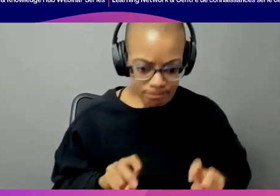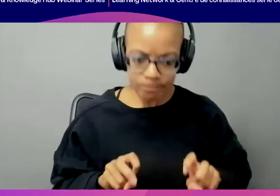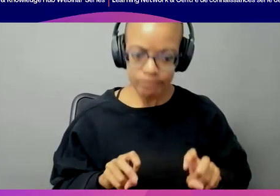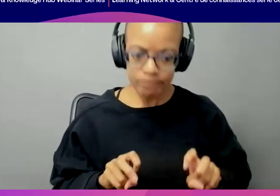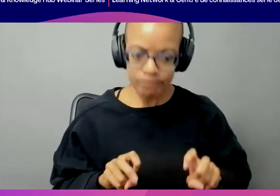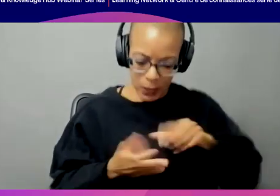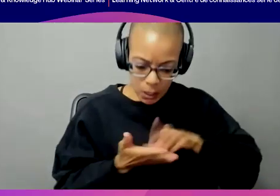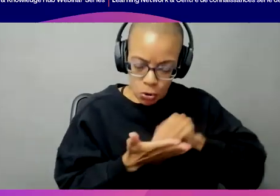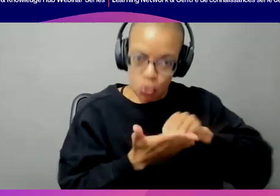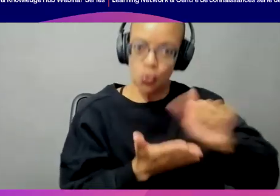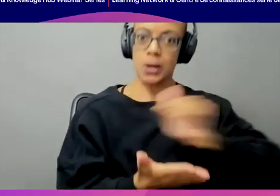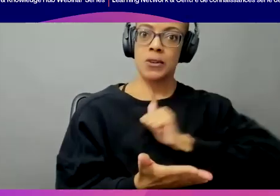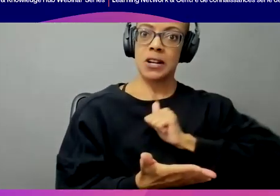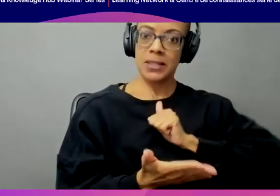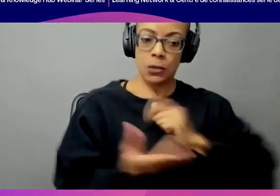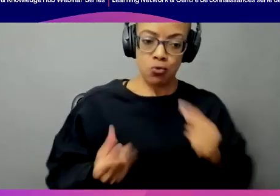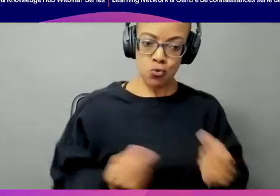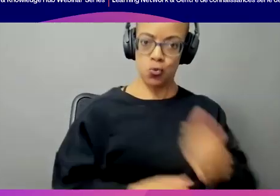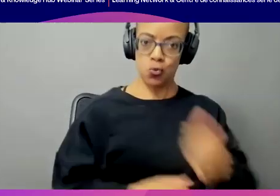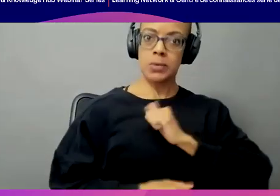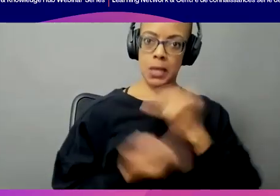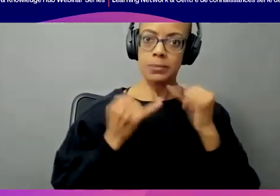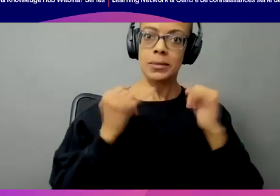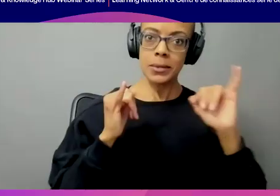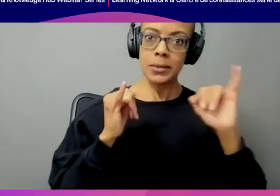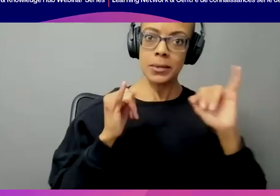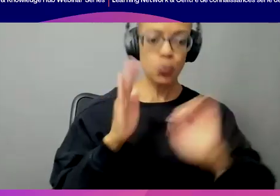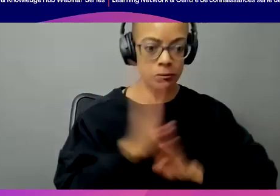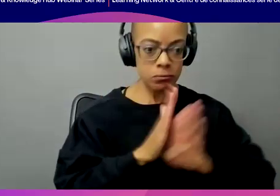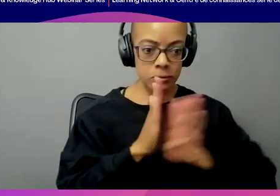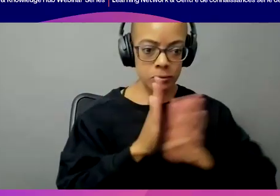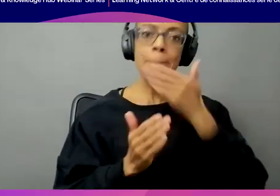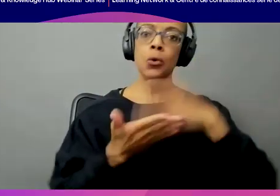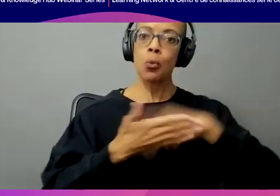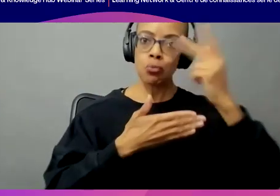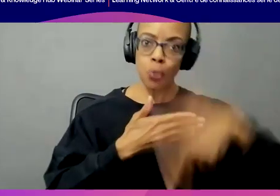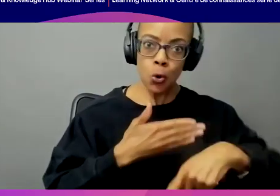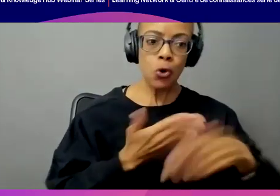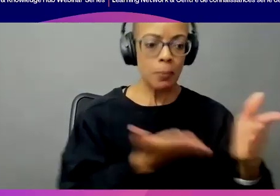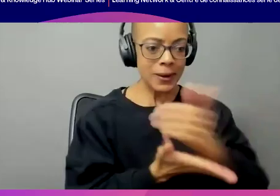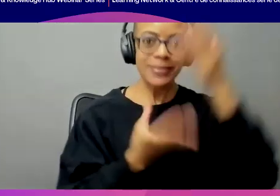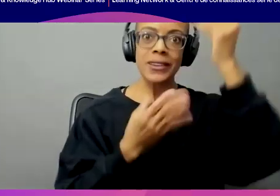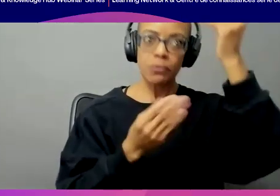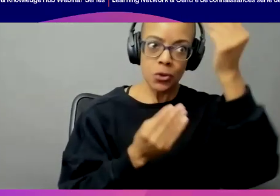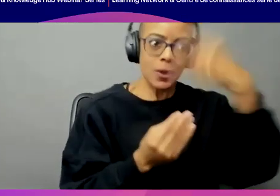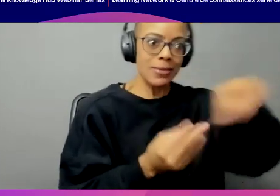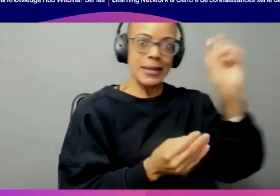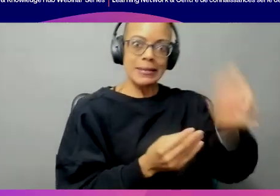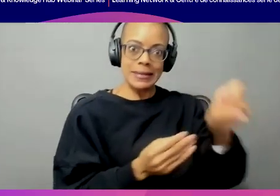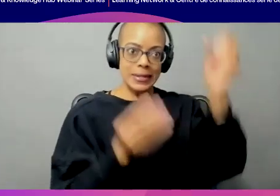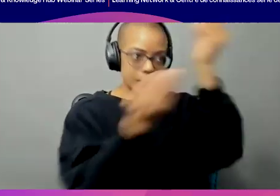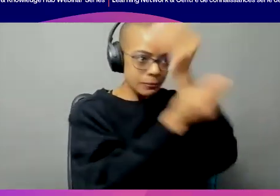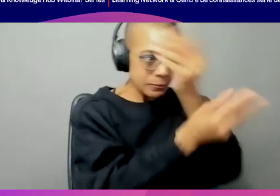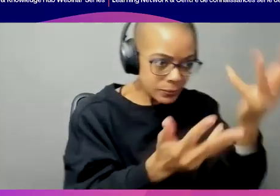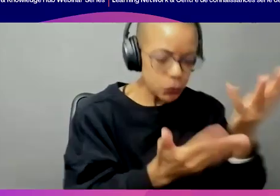can build healthy prevention initiatives and programming to make sure people get what they need to stop violence. Thank you